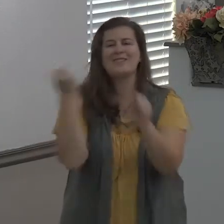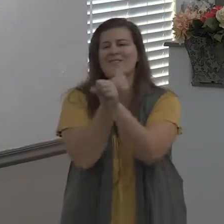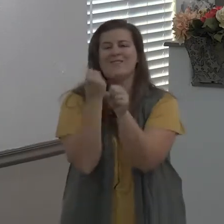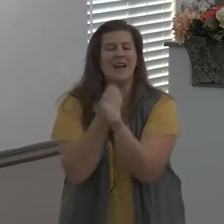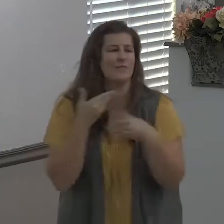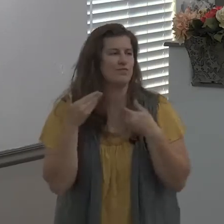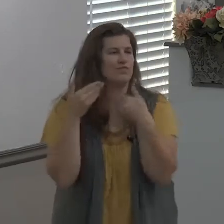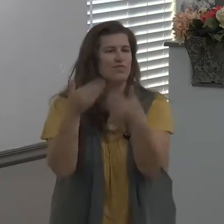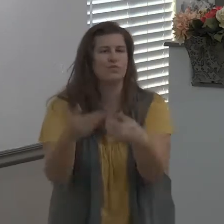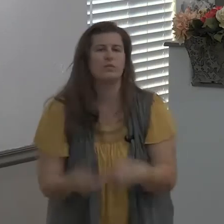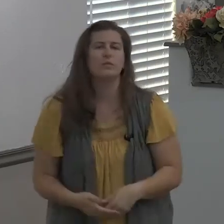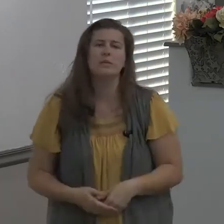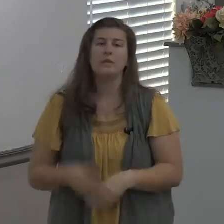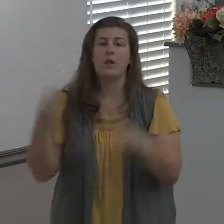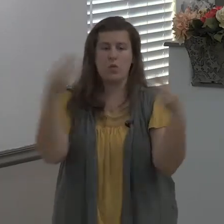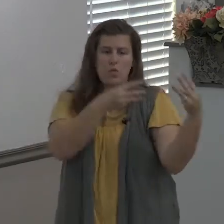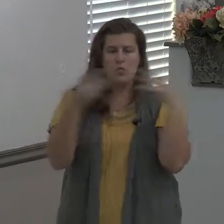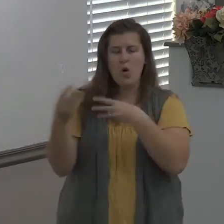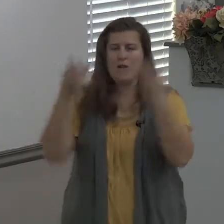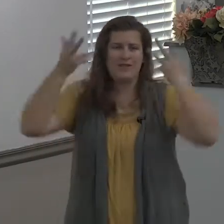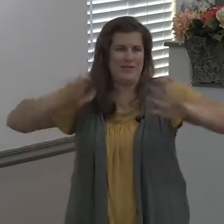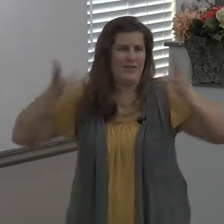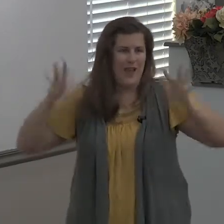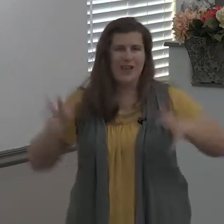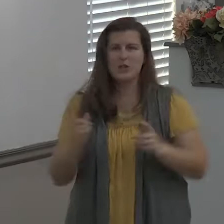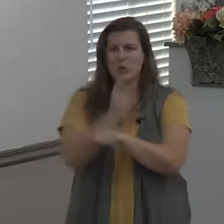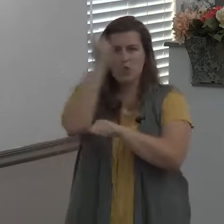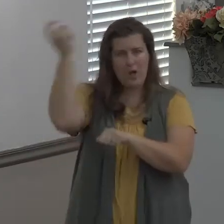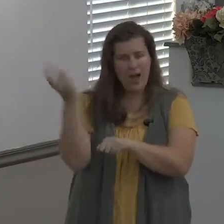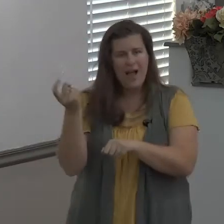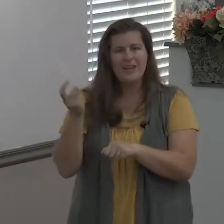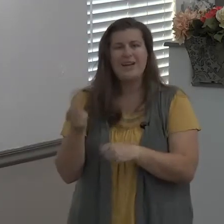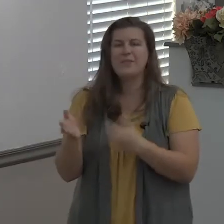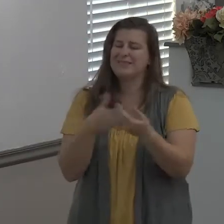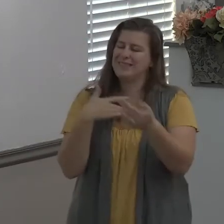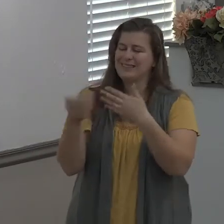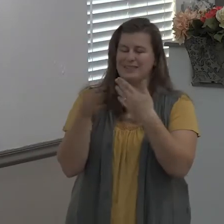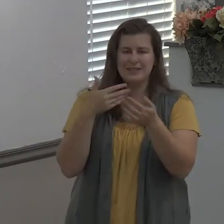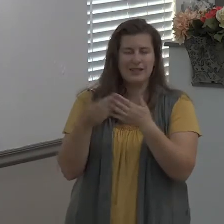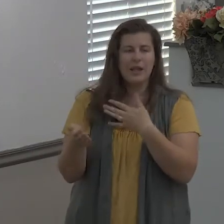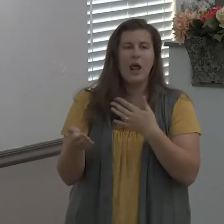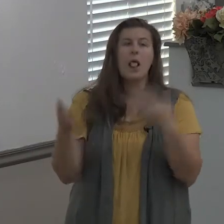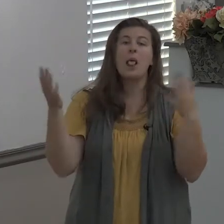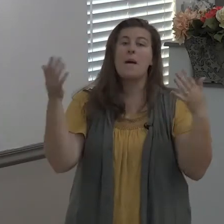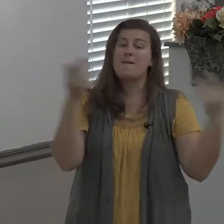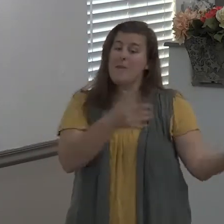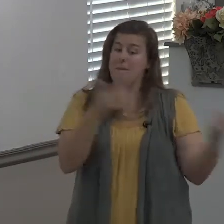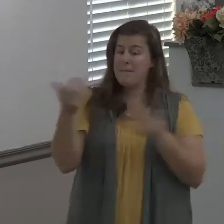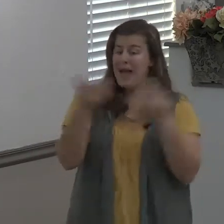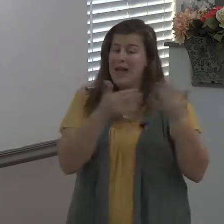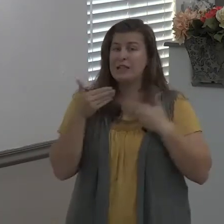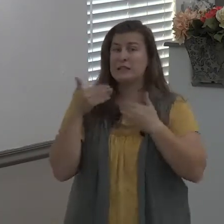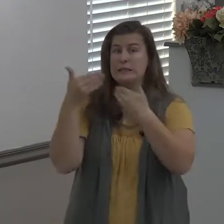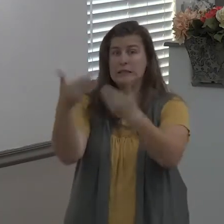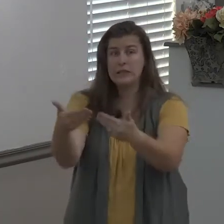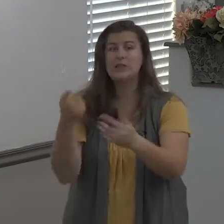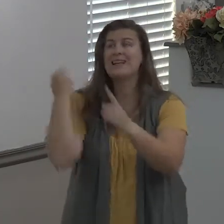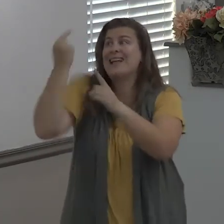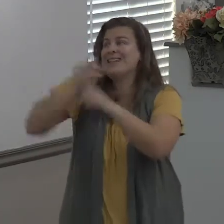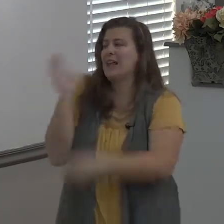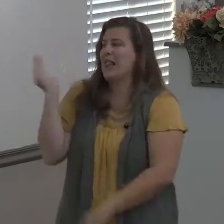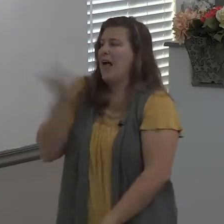Savior's already won the war. You and I are simply battling. The war has been won, but